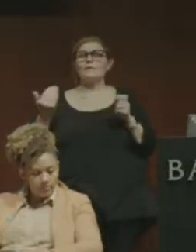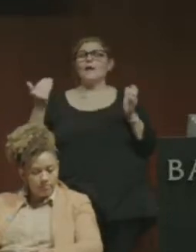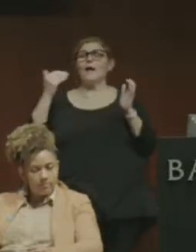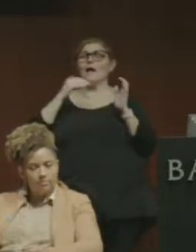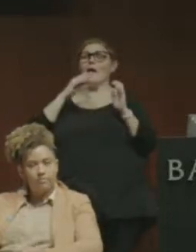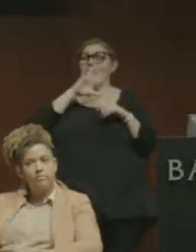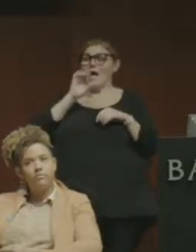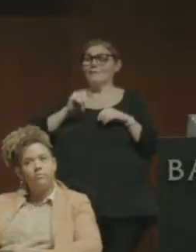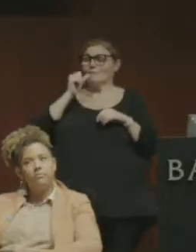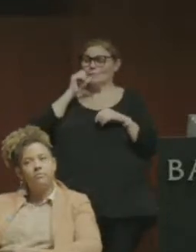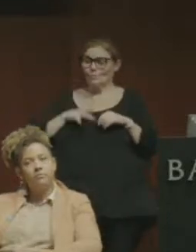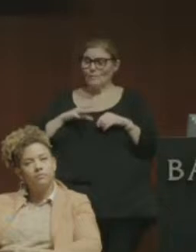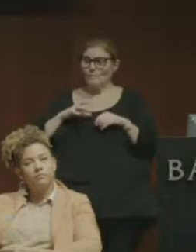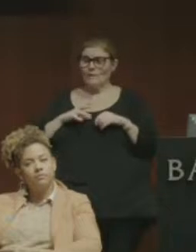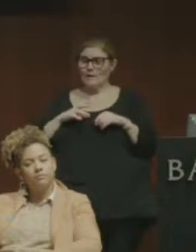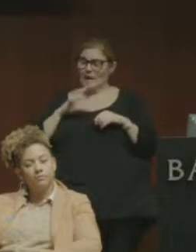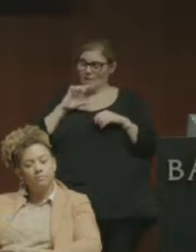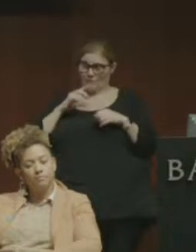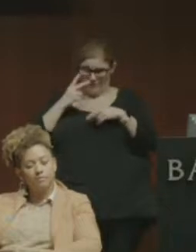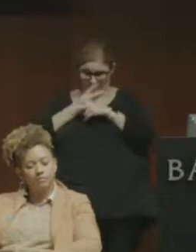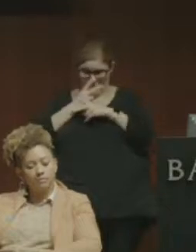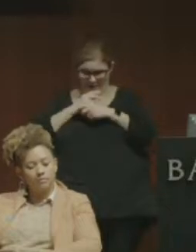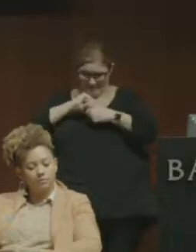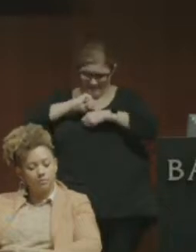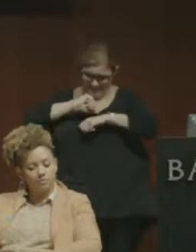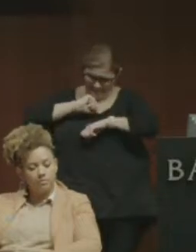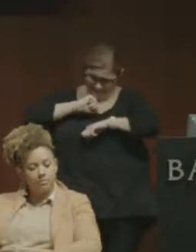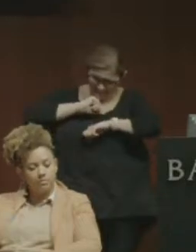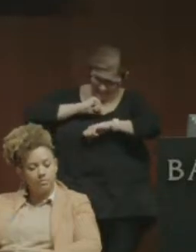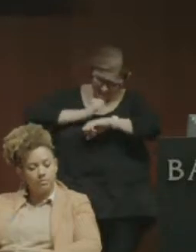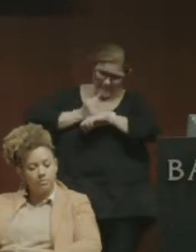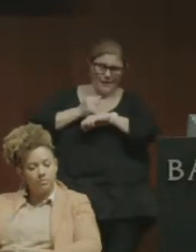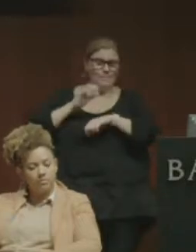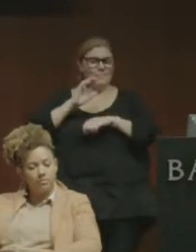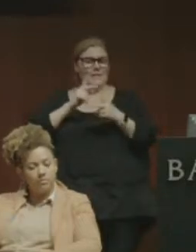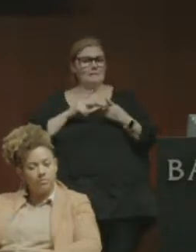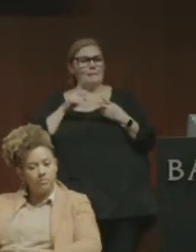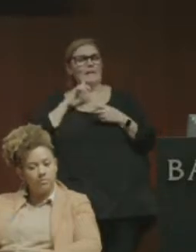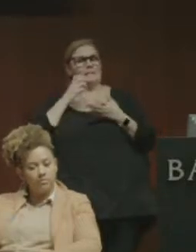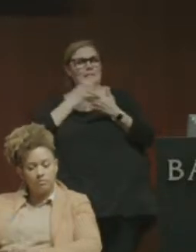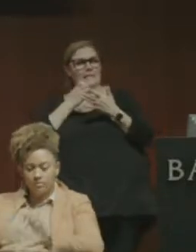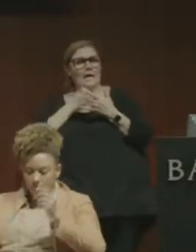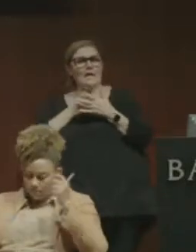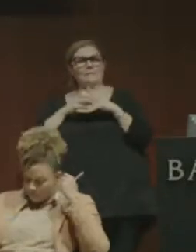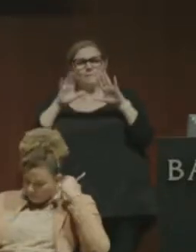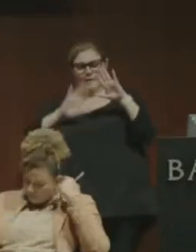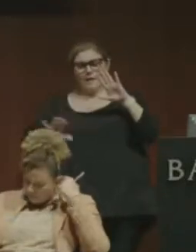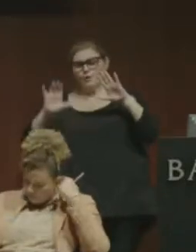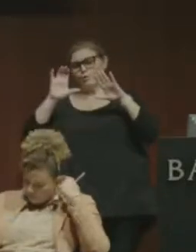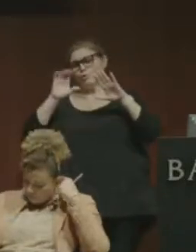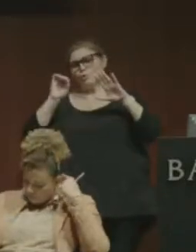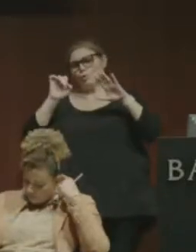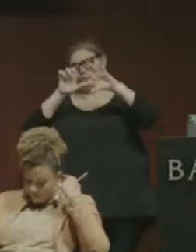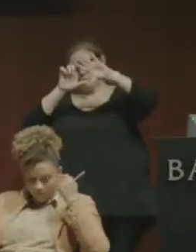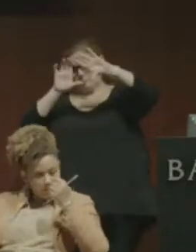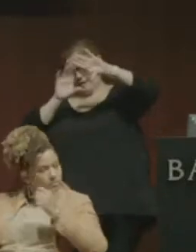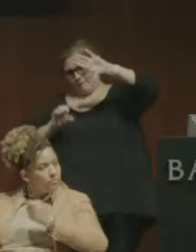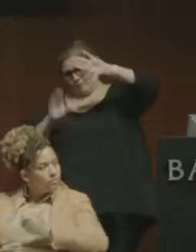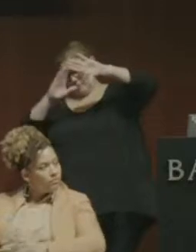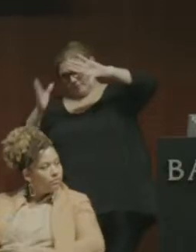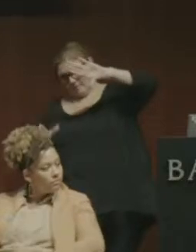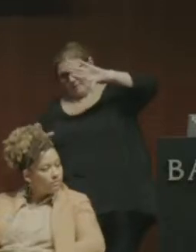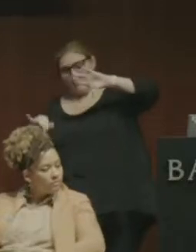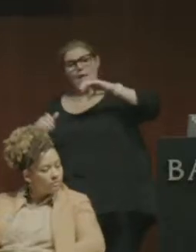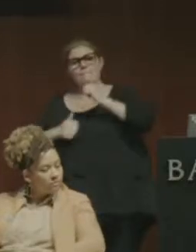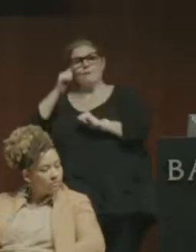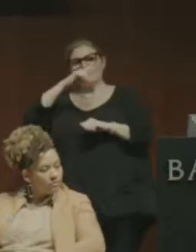women also have managed to carve their space in informal economies in post-colonial Africa. And this is